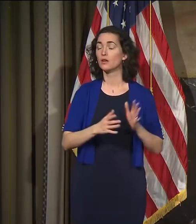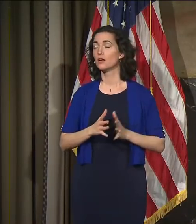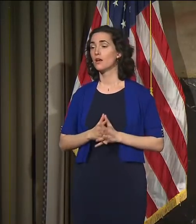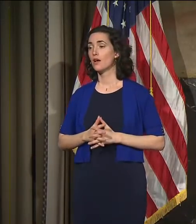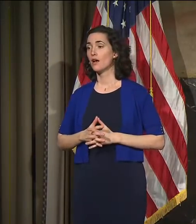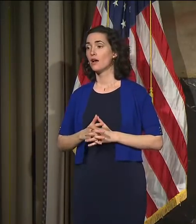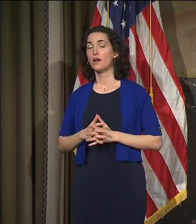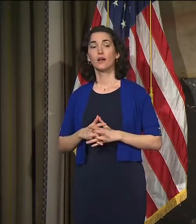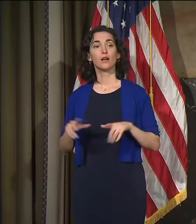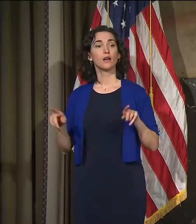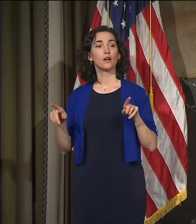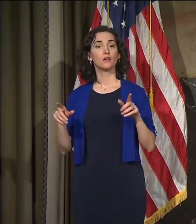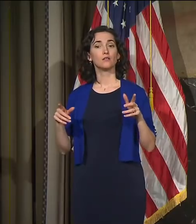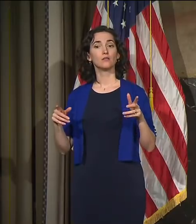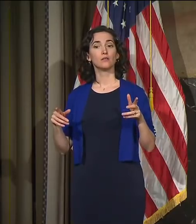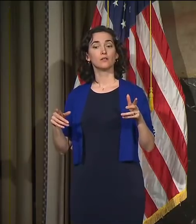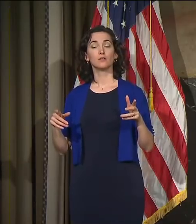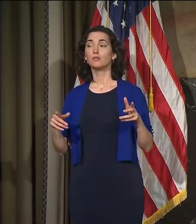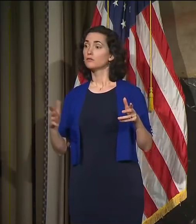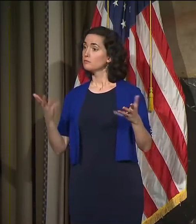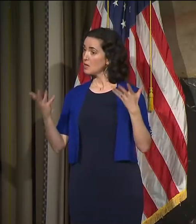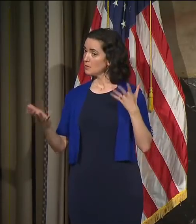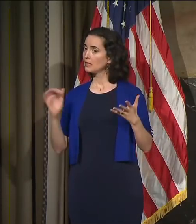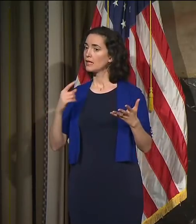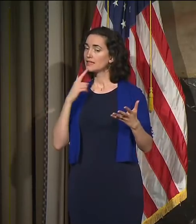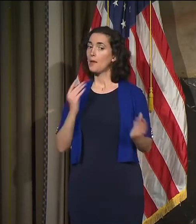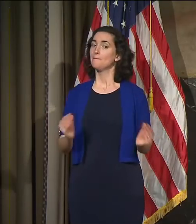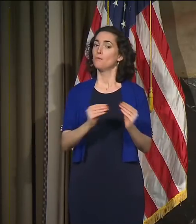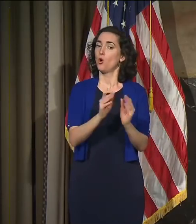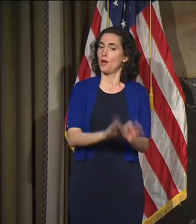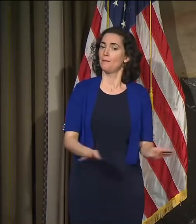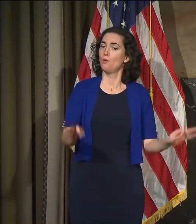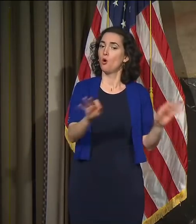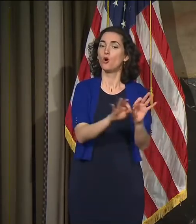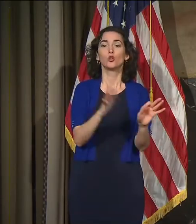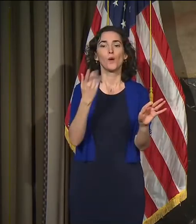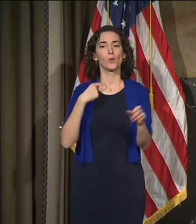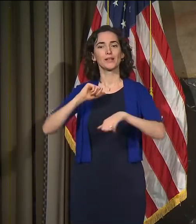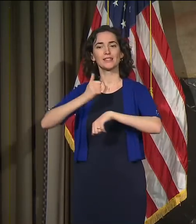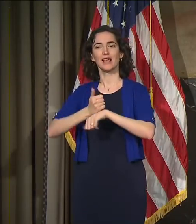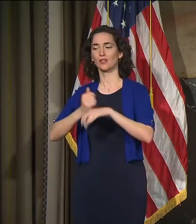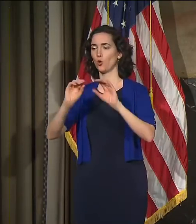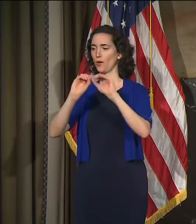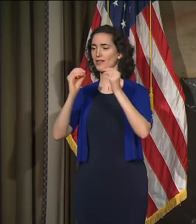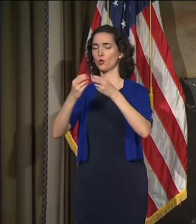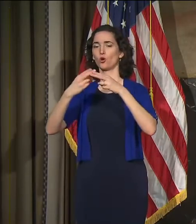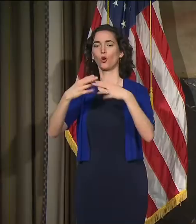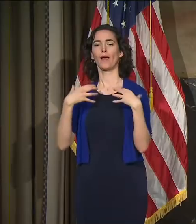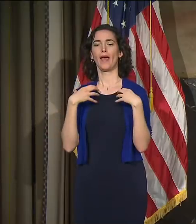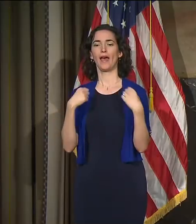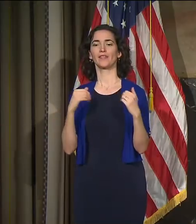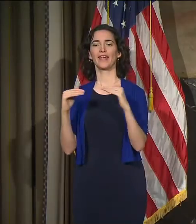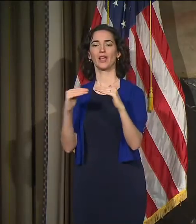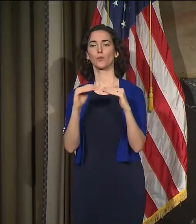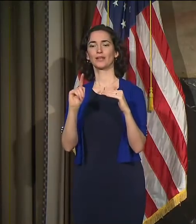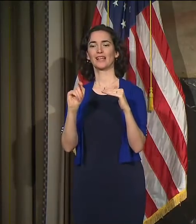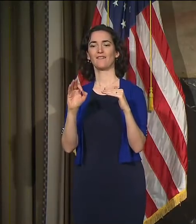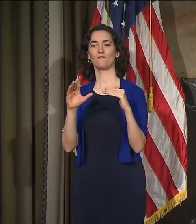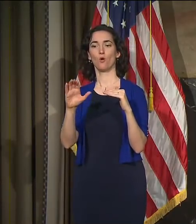probably the case can be made that it's more important because we formed the Health Equity Task Force because we realized by